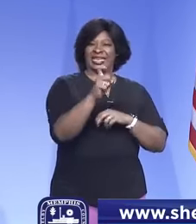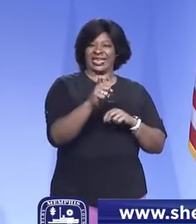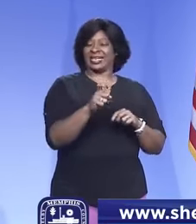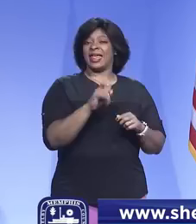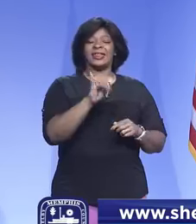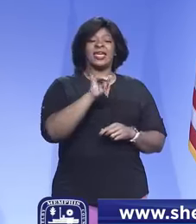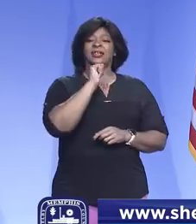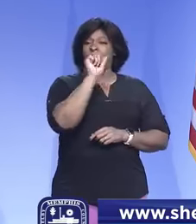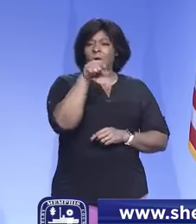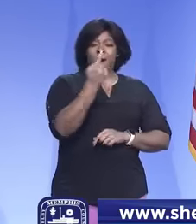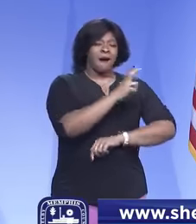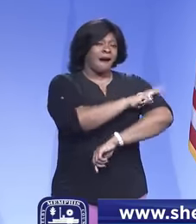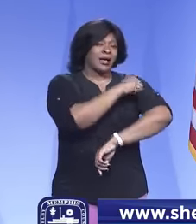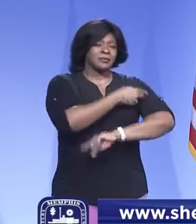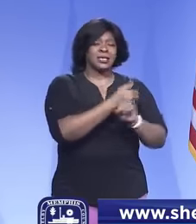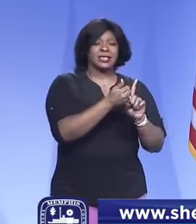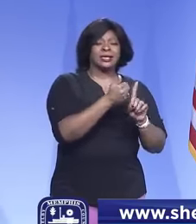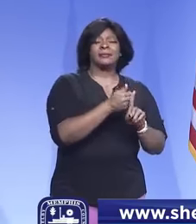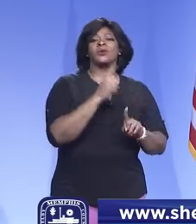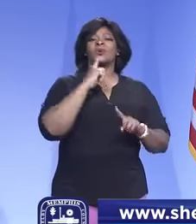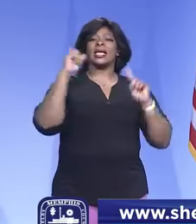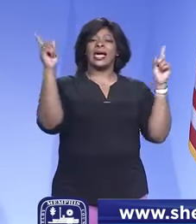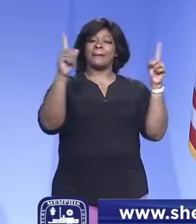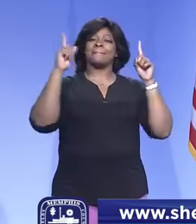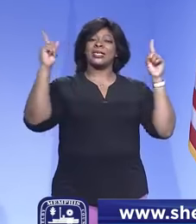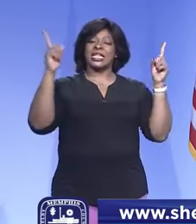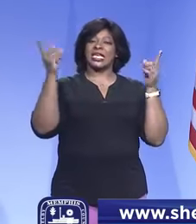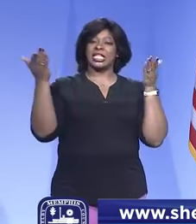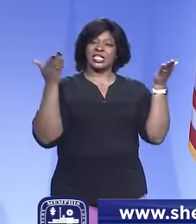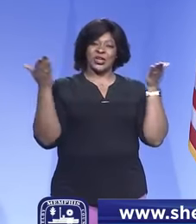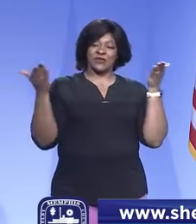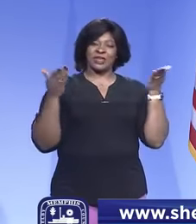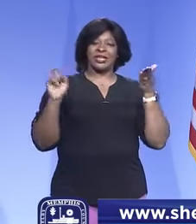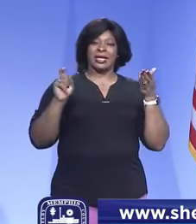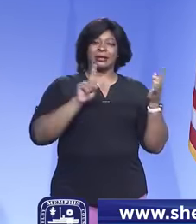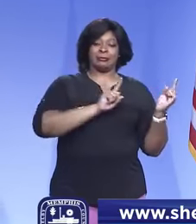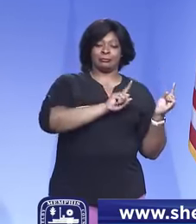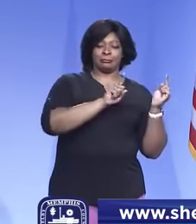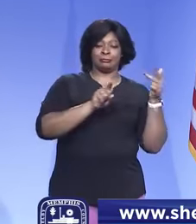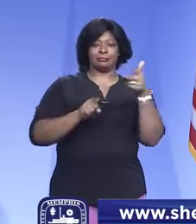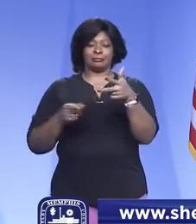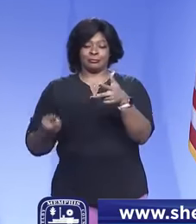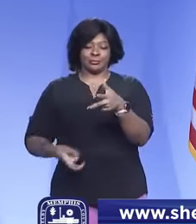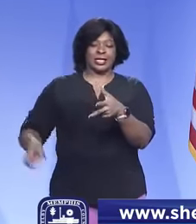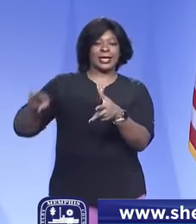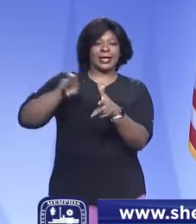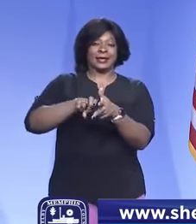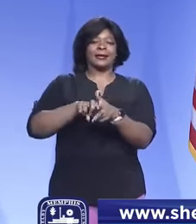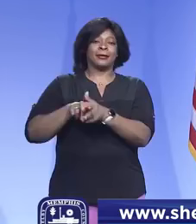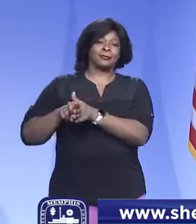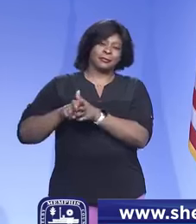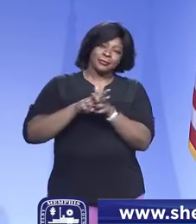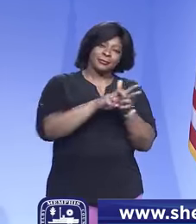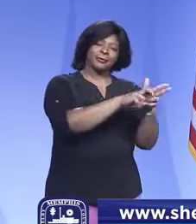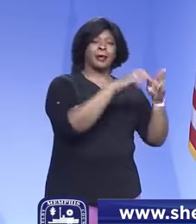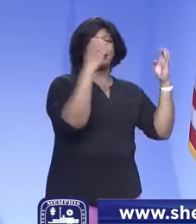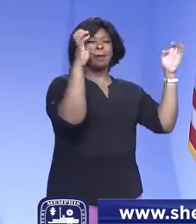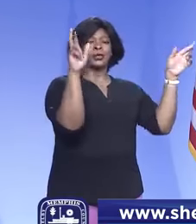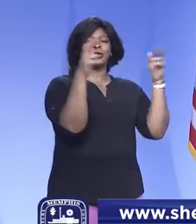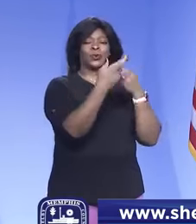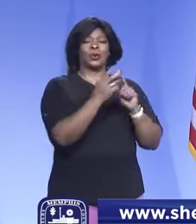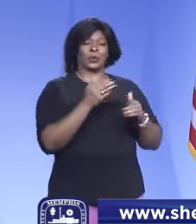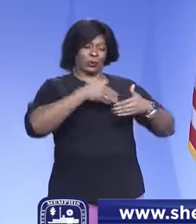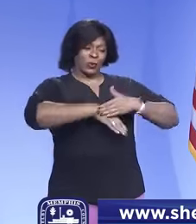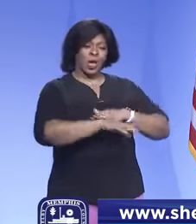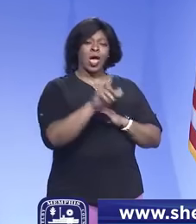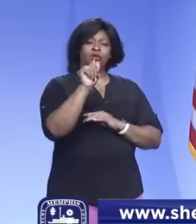that's not just the hospital itself, it's the ambulance service. They need to be able to get in an ambulance, get to the emergency room, and get into the